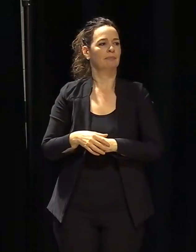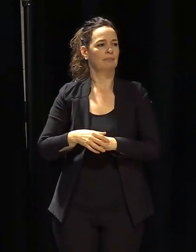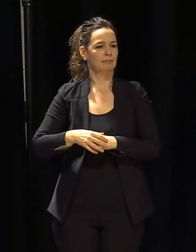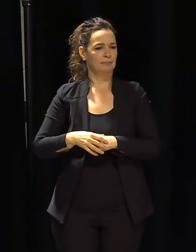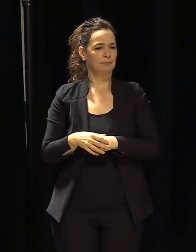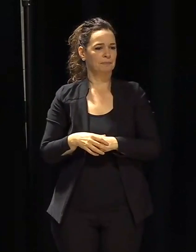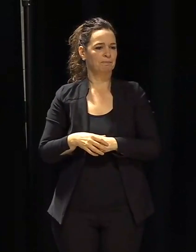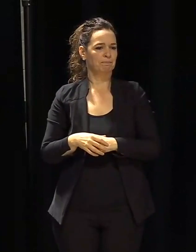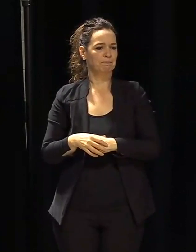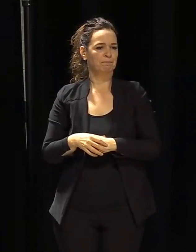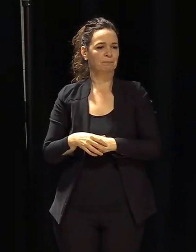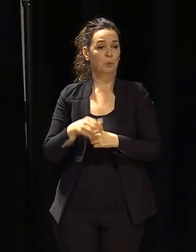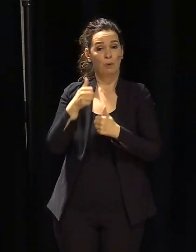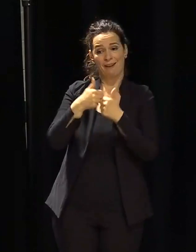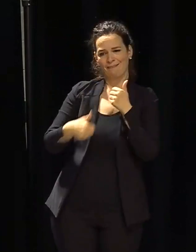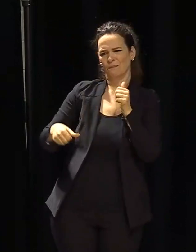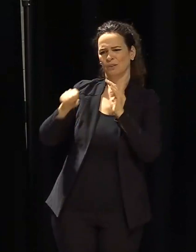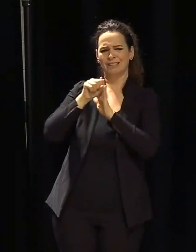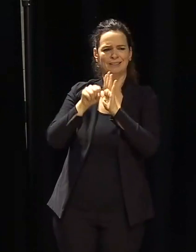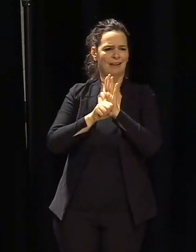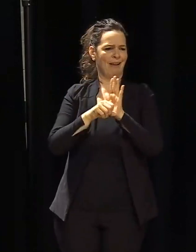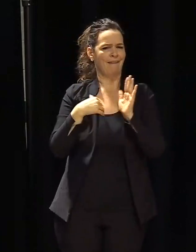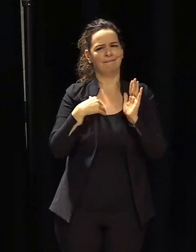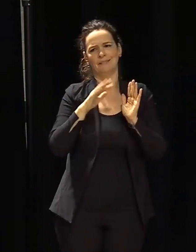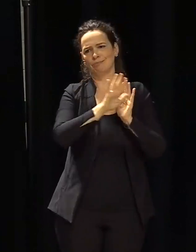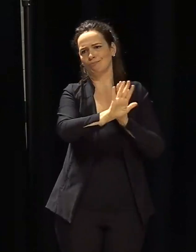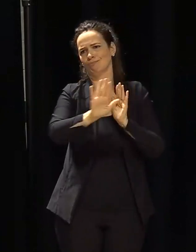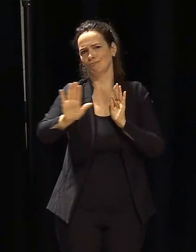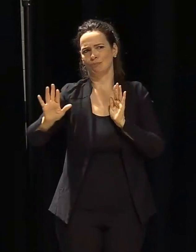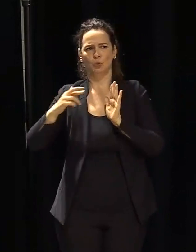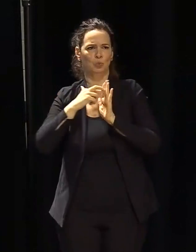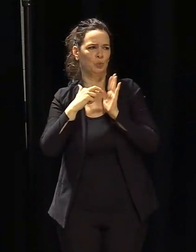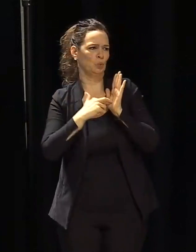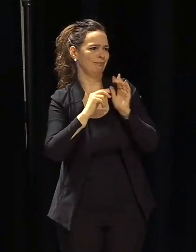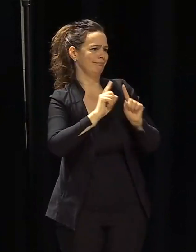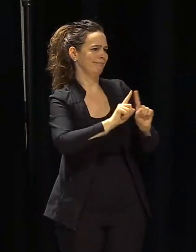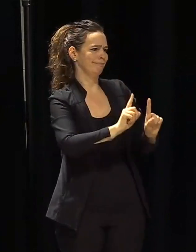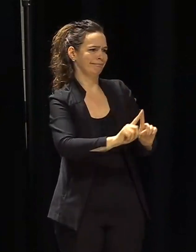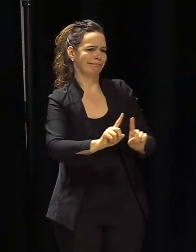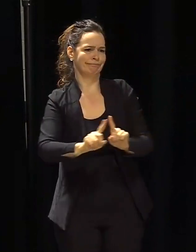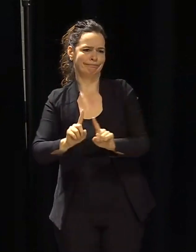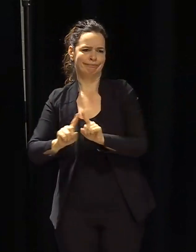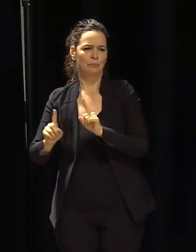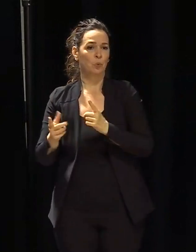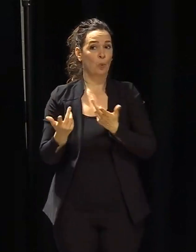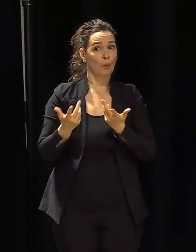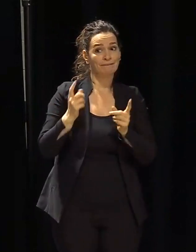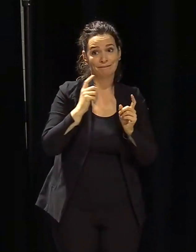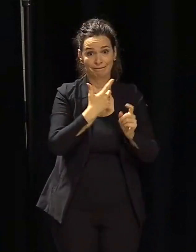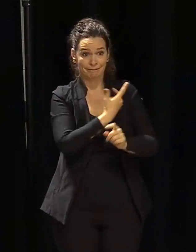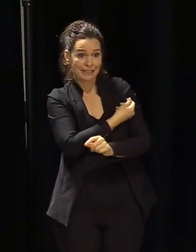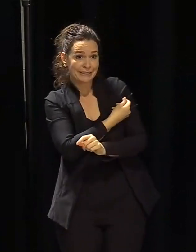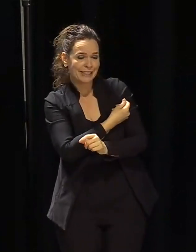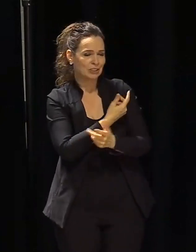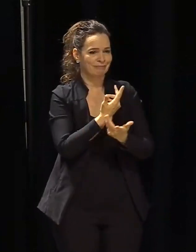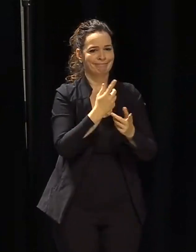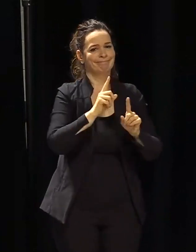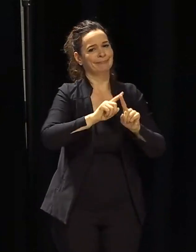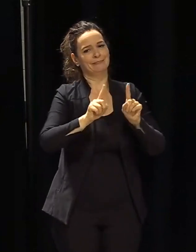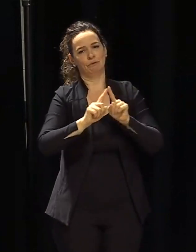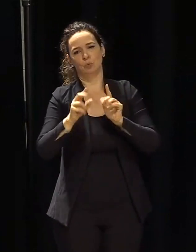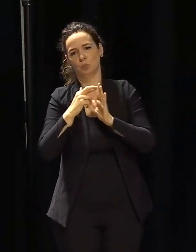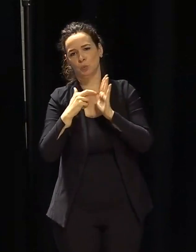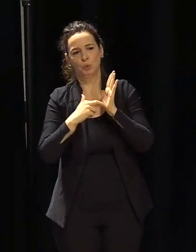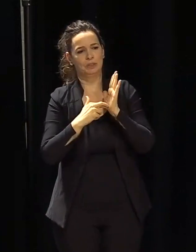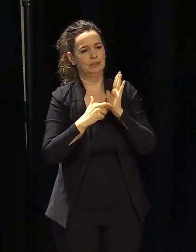in controlled scenarios where you need certain infrastructure. So those hospitals that have that infrastructure will